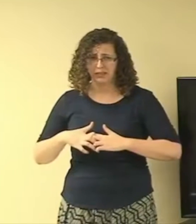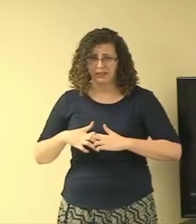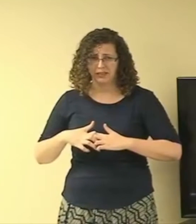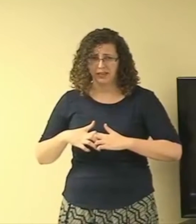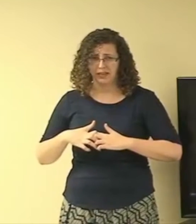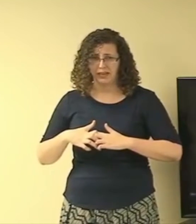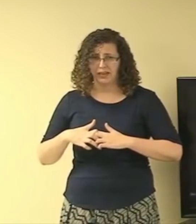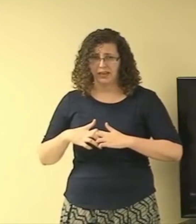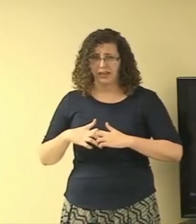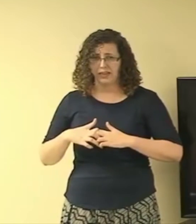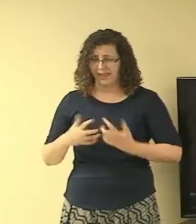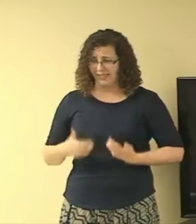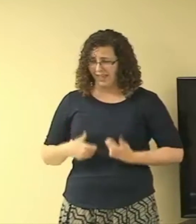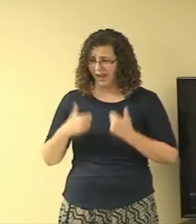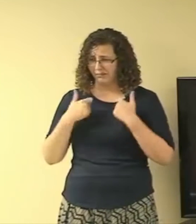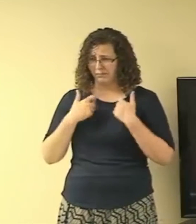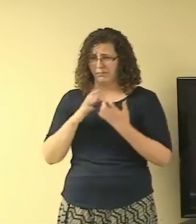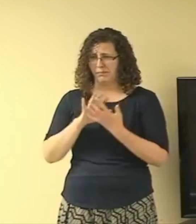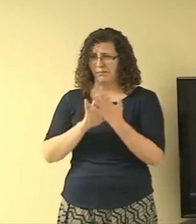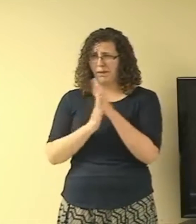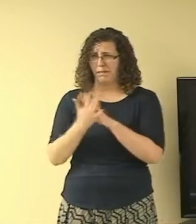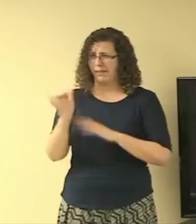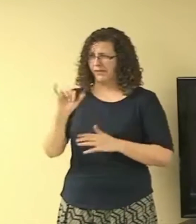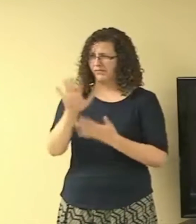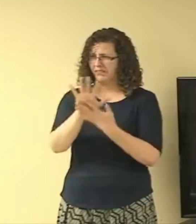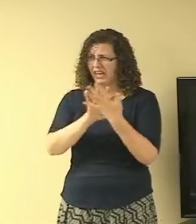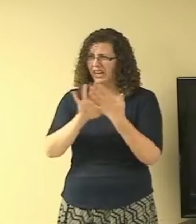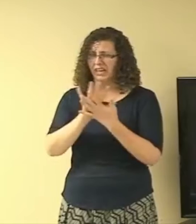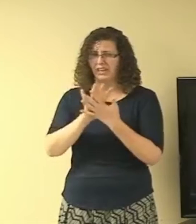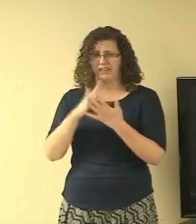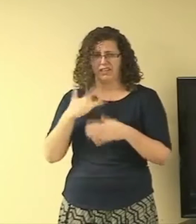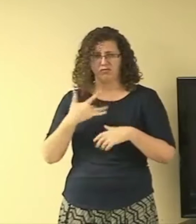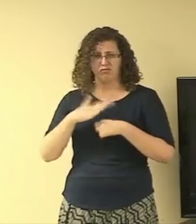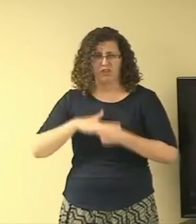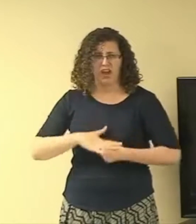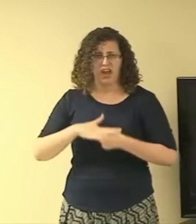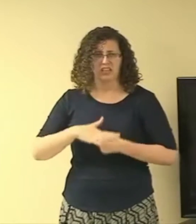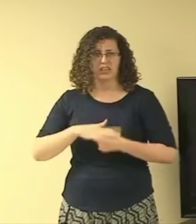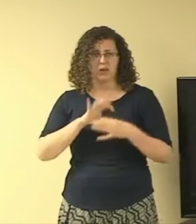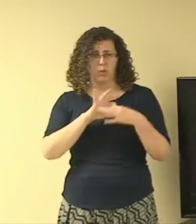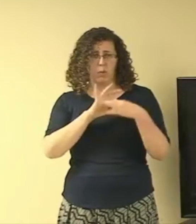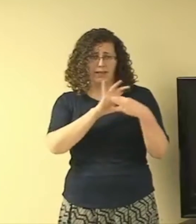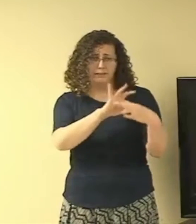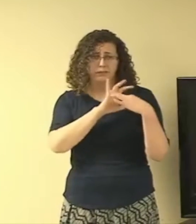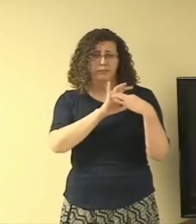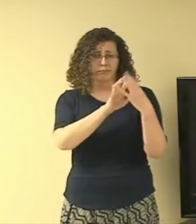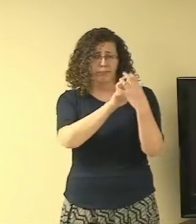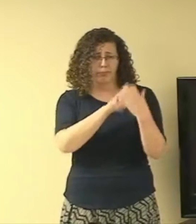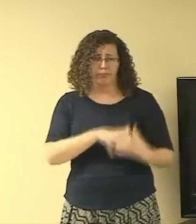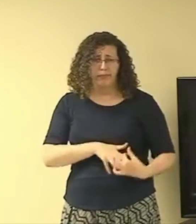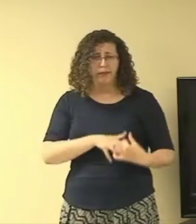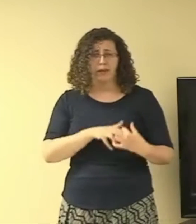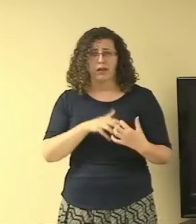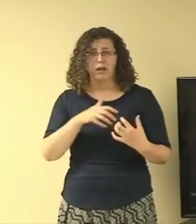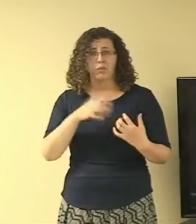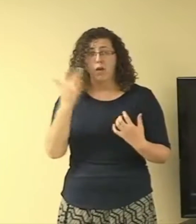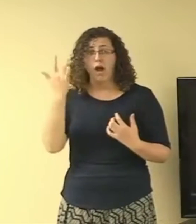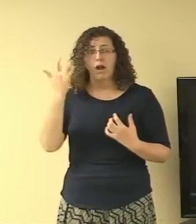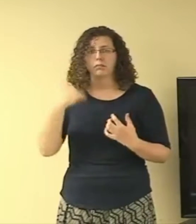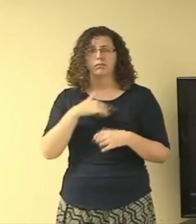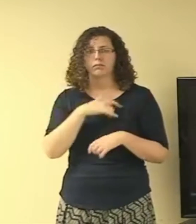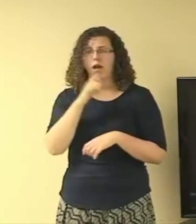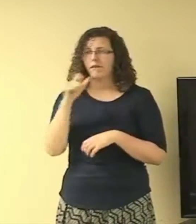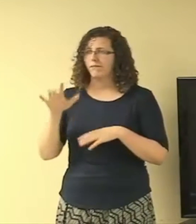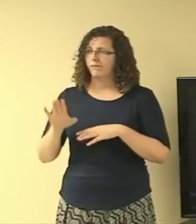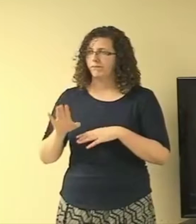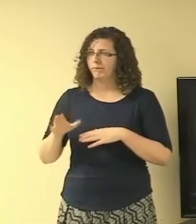suddenly, our lives get foggy, stressful. Relationships start to break down because we're not functioning the